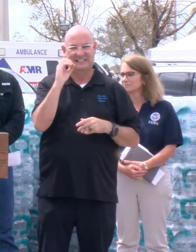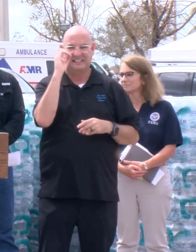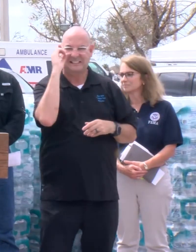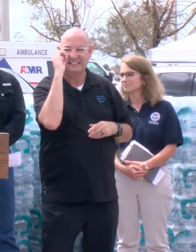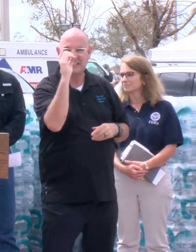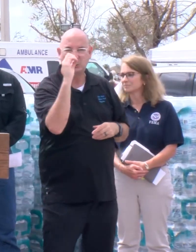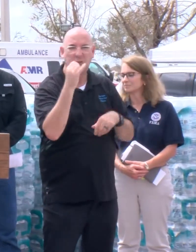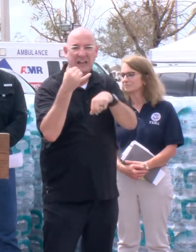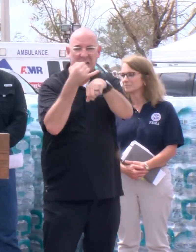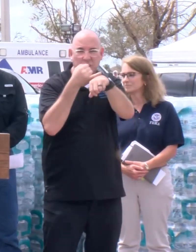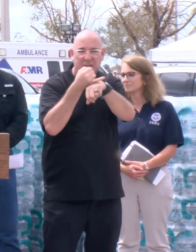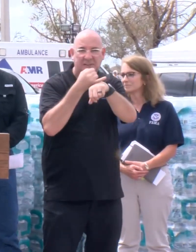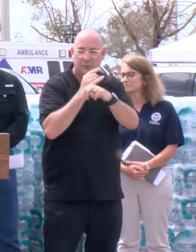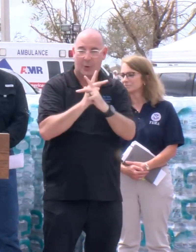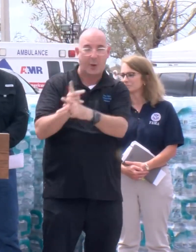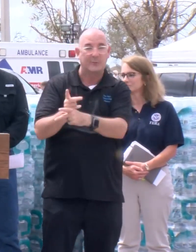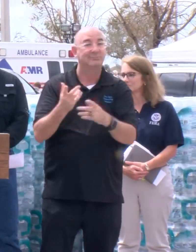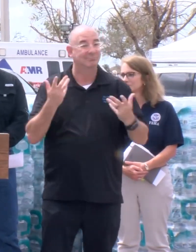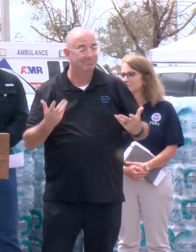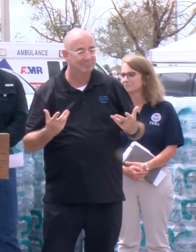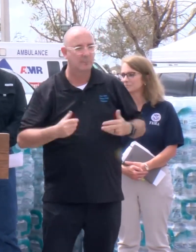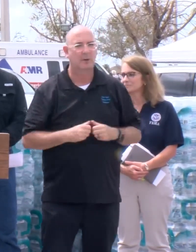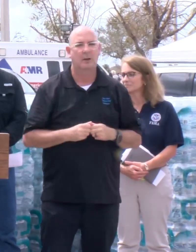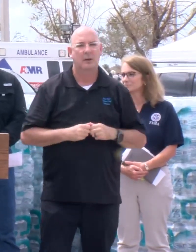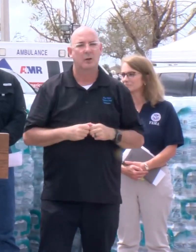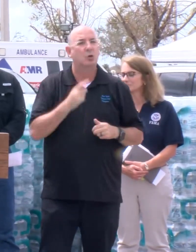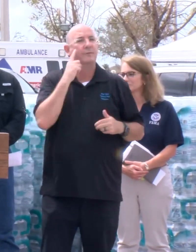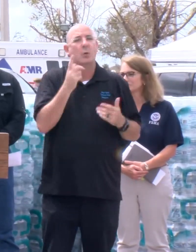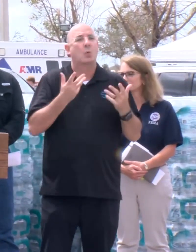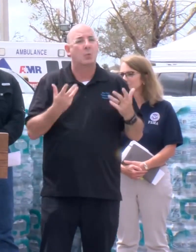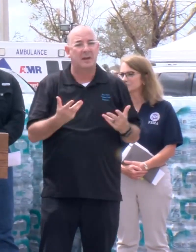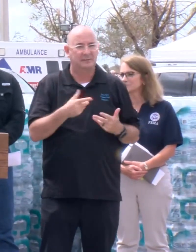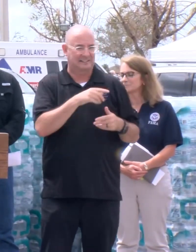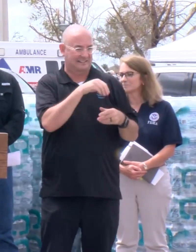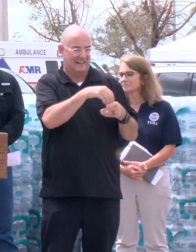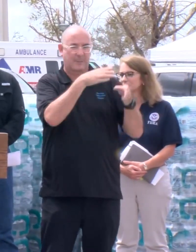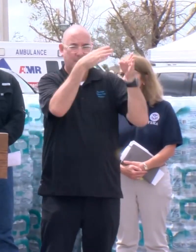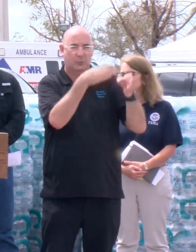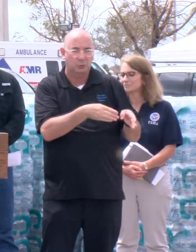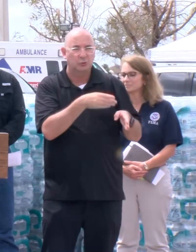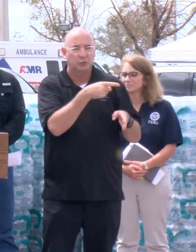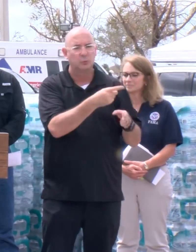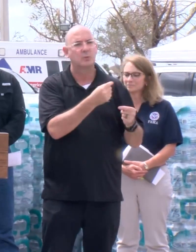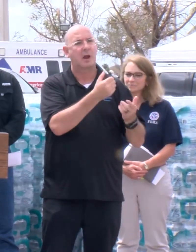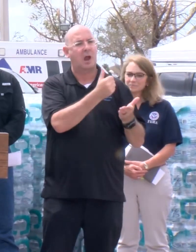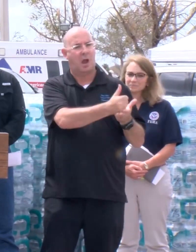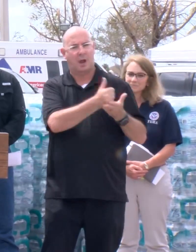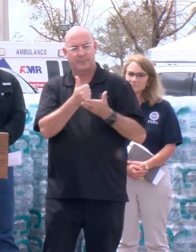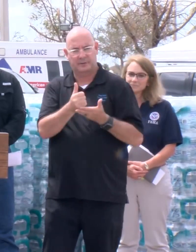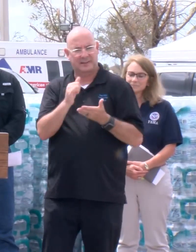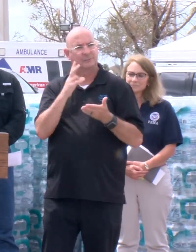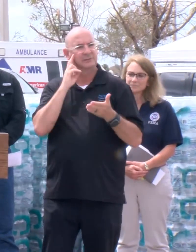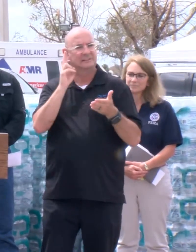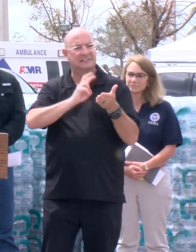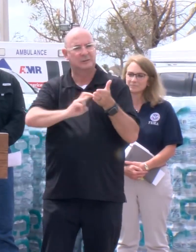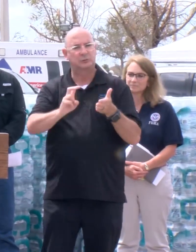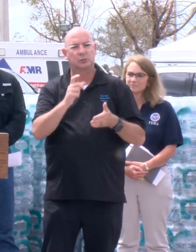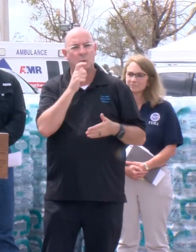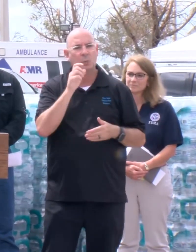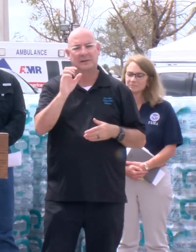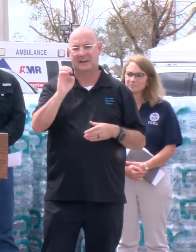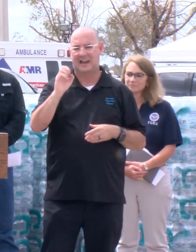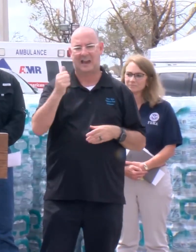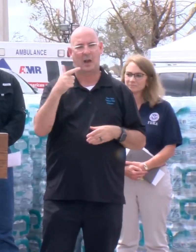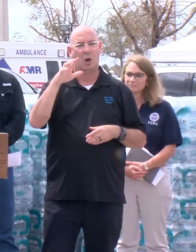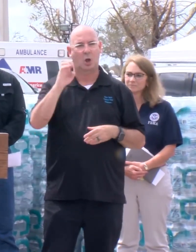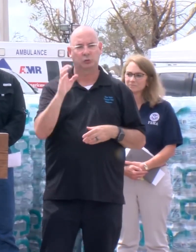And as a result of the in-person assistance that Secretary Eagle and his team of DEO provided, today we're already ready